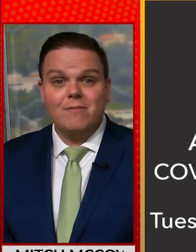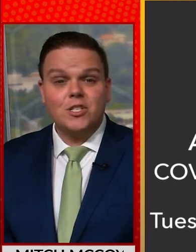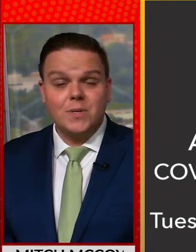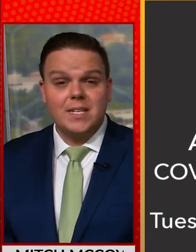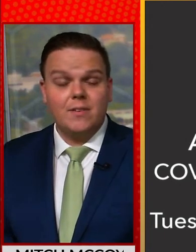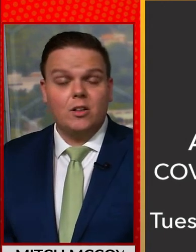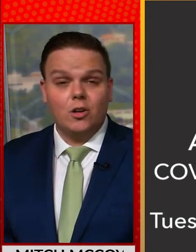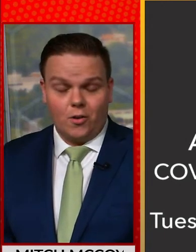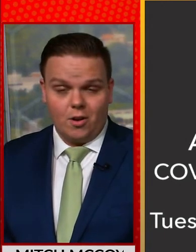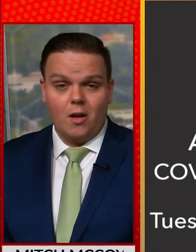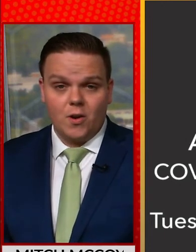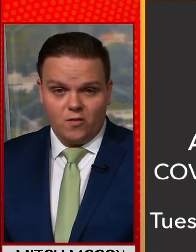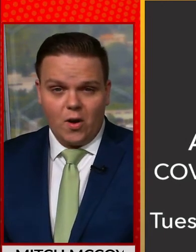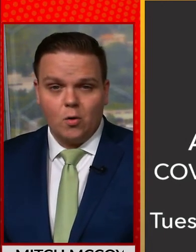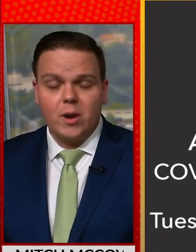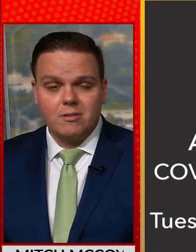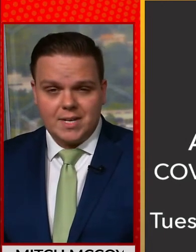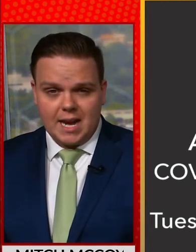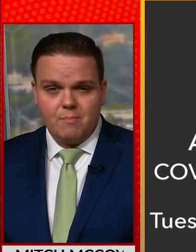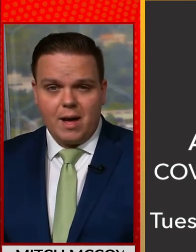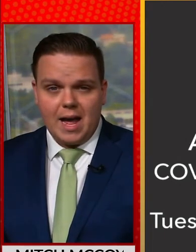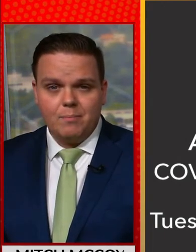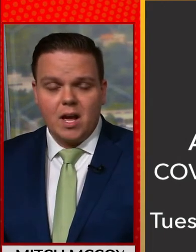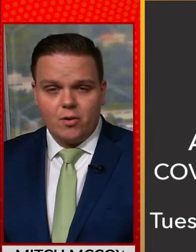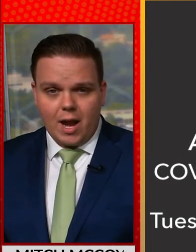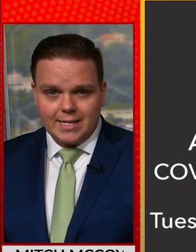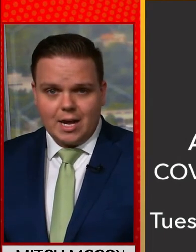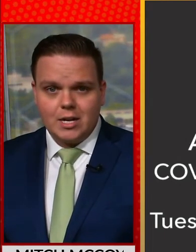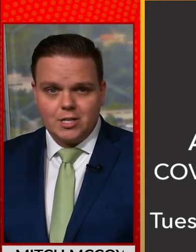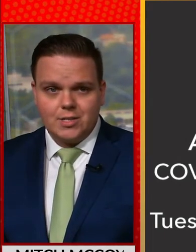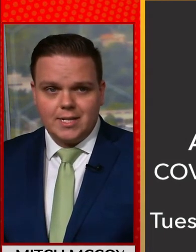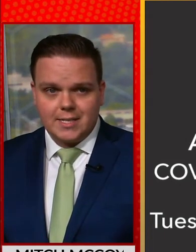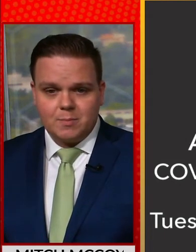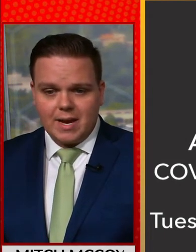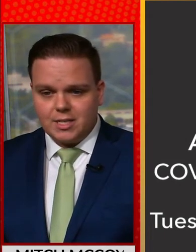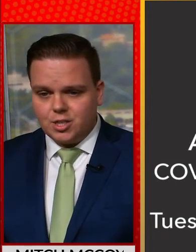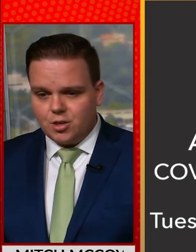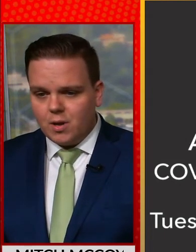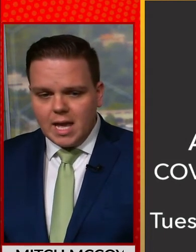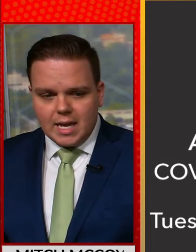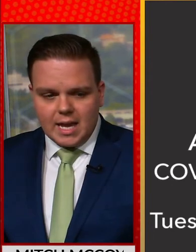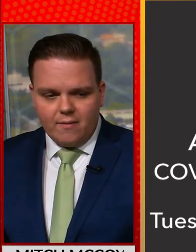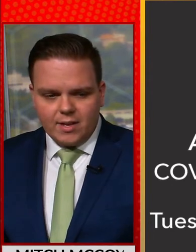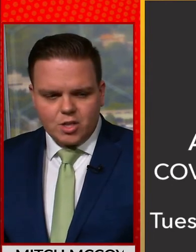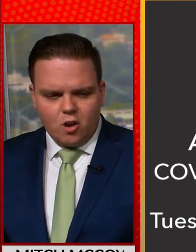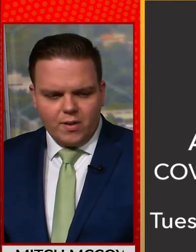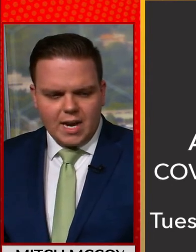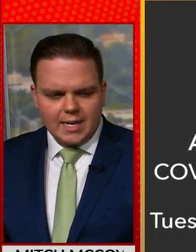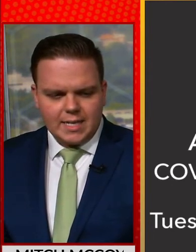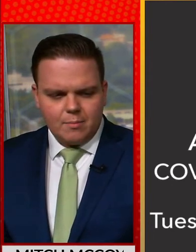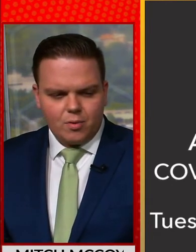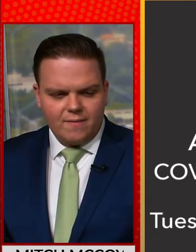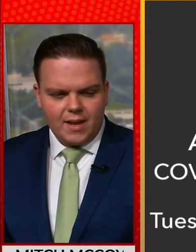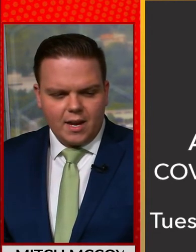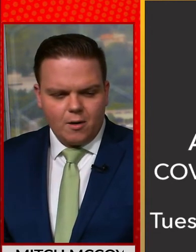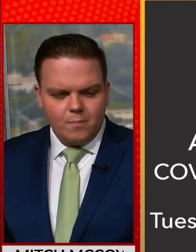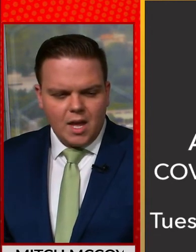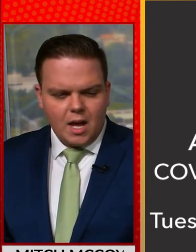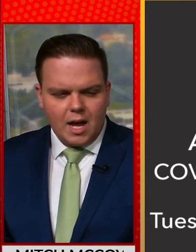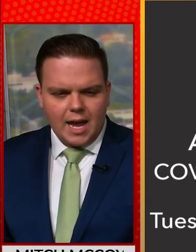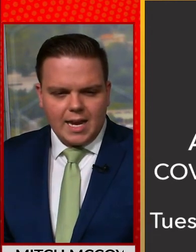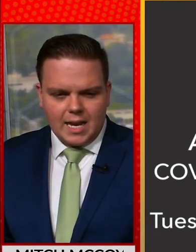they may have just received an alert on their phone. We are standing by. Governor Asa Hutchinson is expected to give his COVID-19 briefing